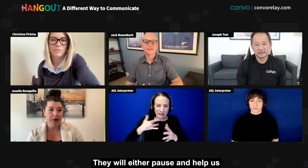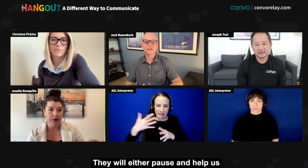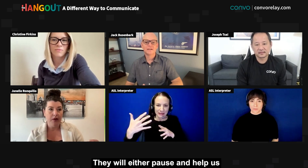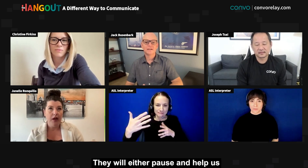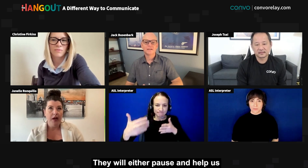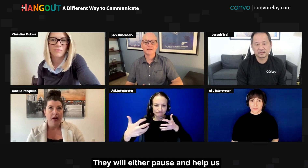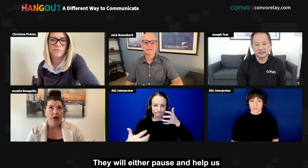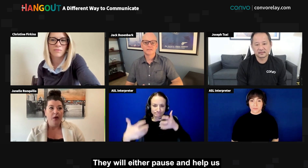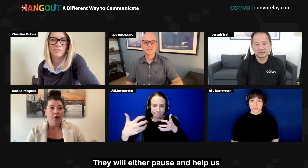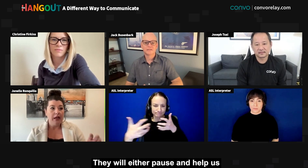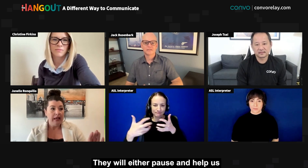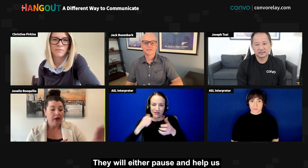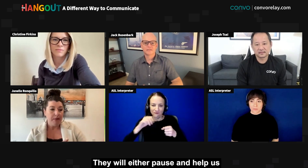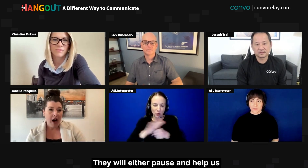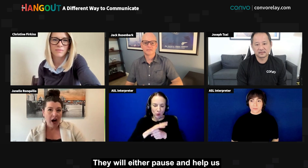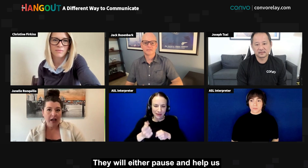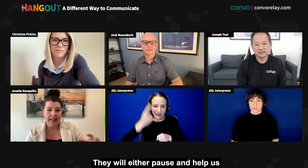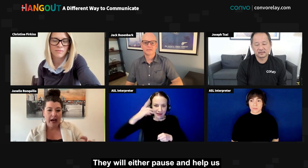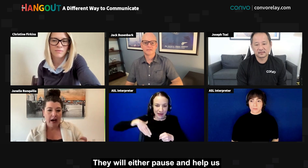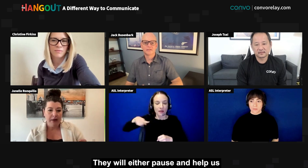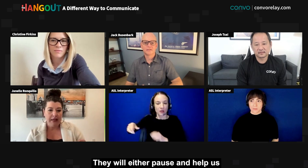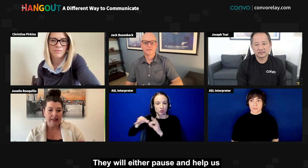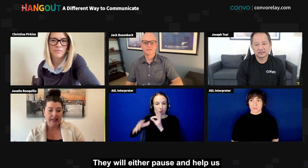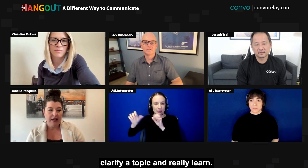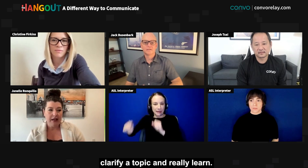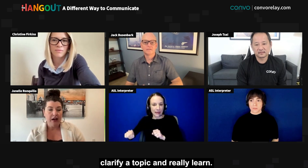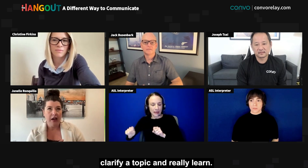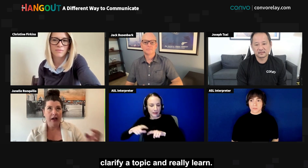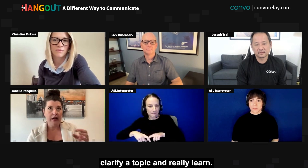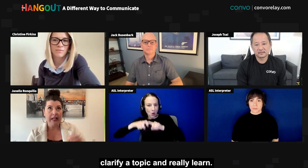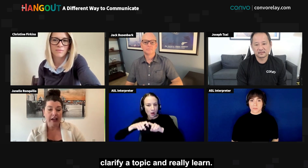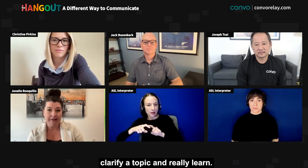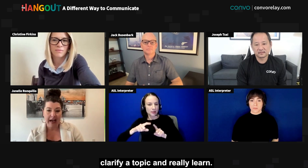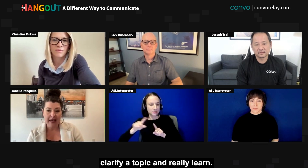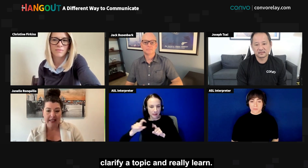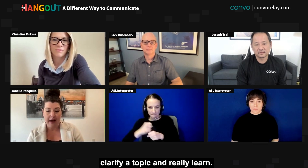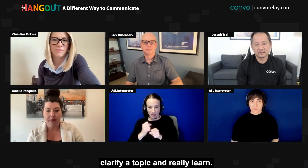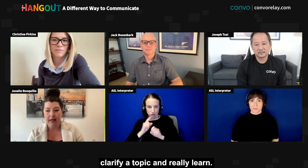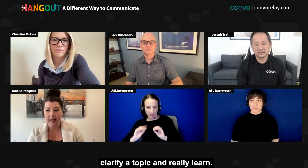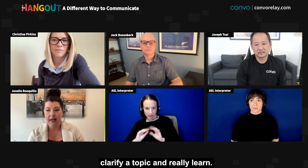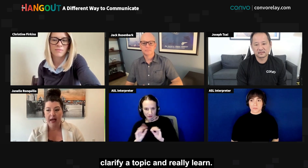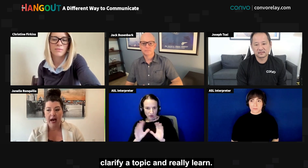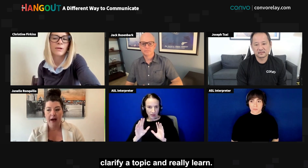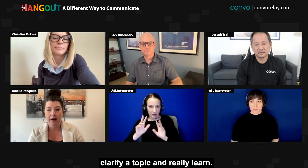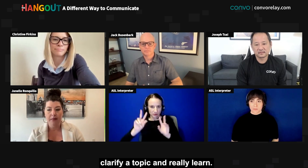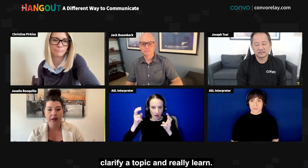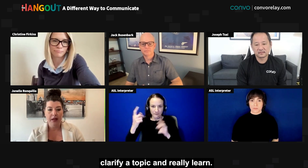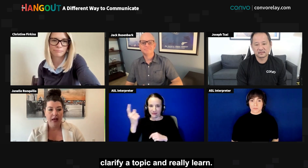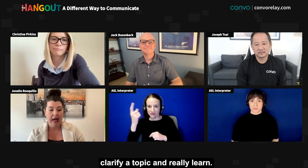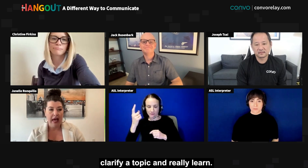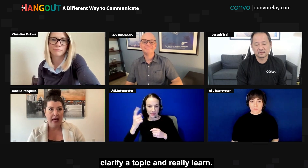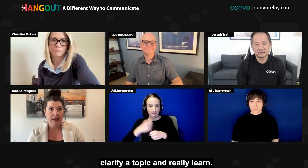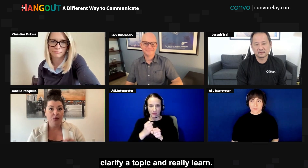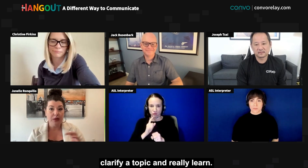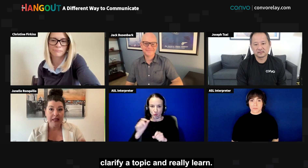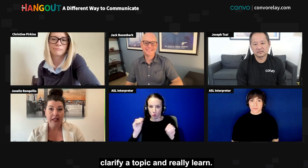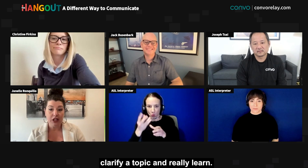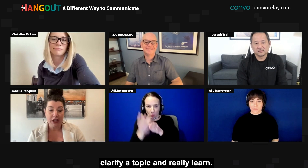They'll either pause and help us or clarify a topic and really learn.